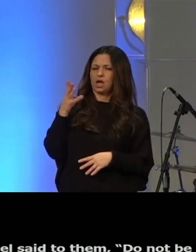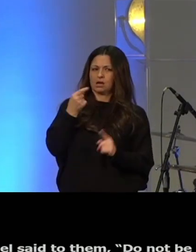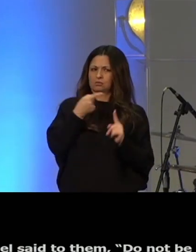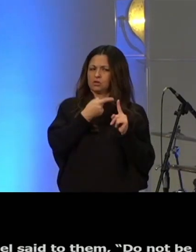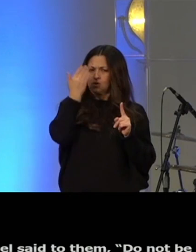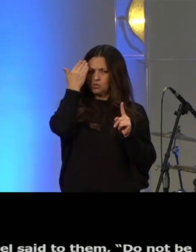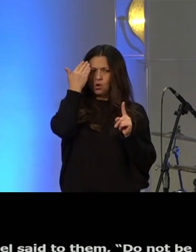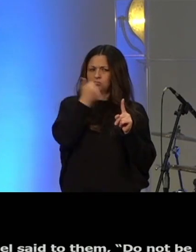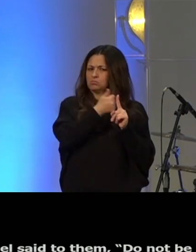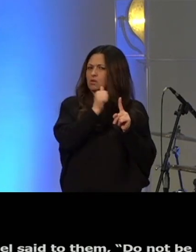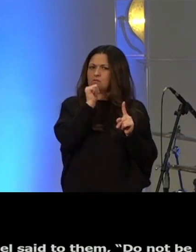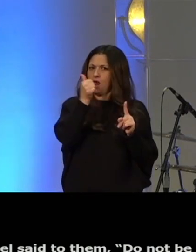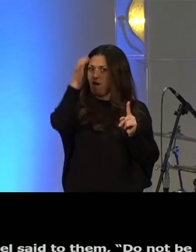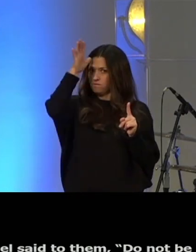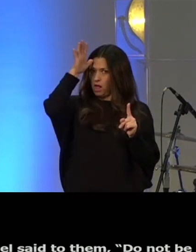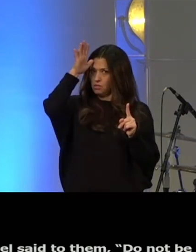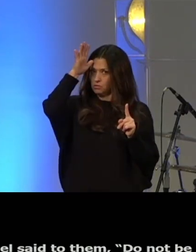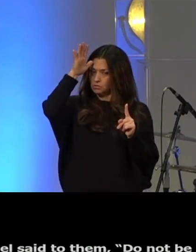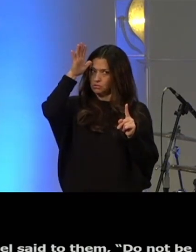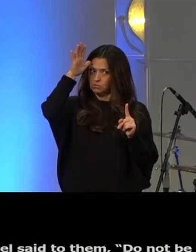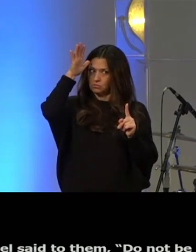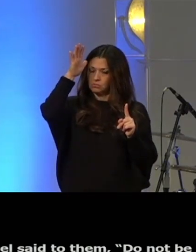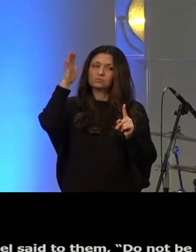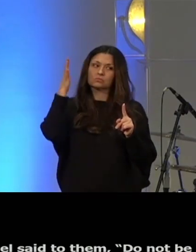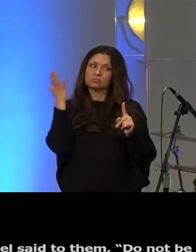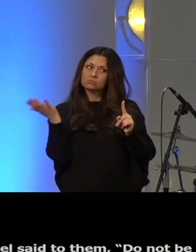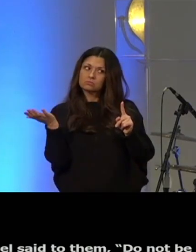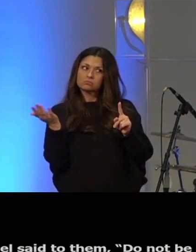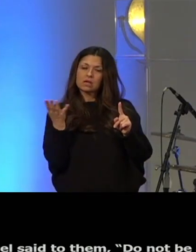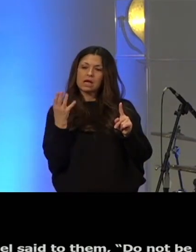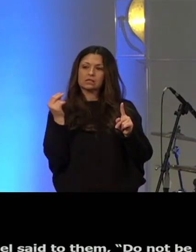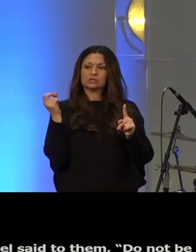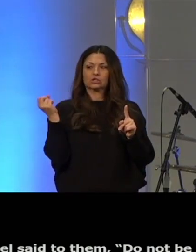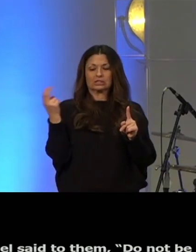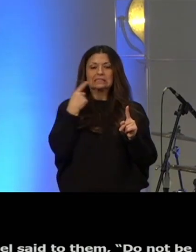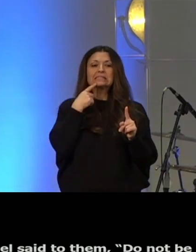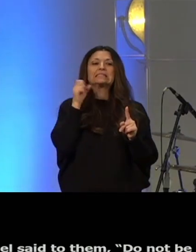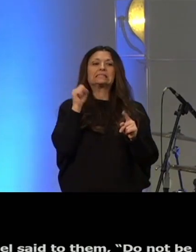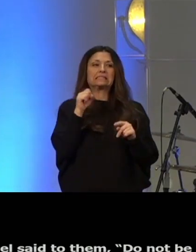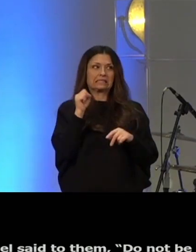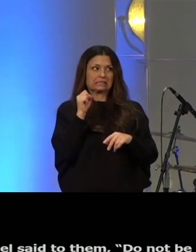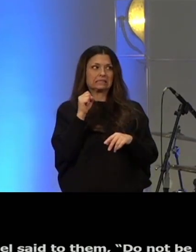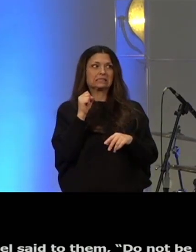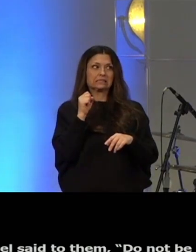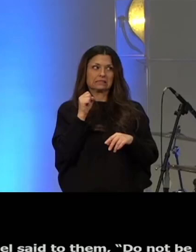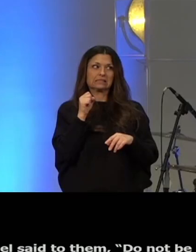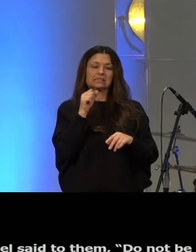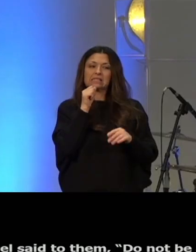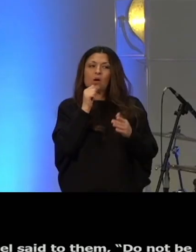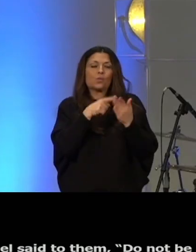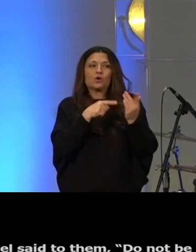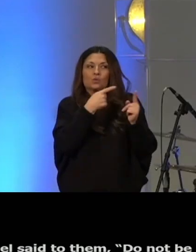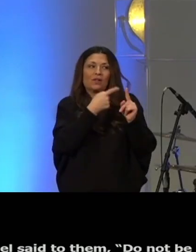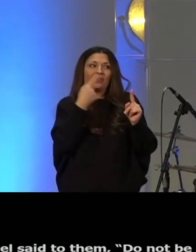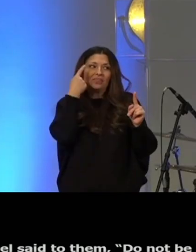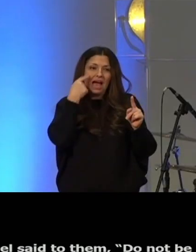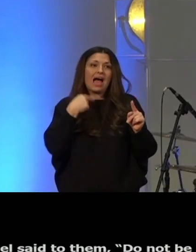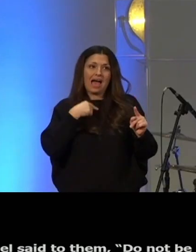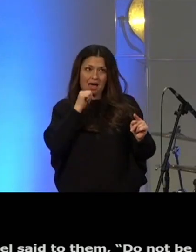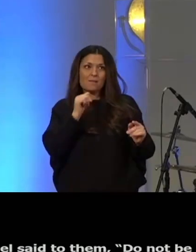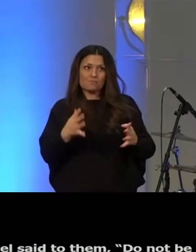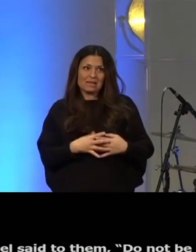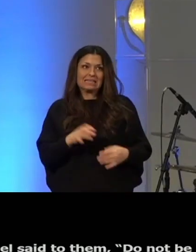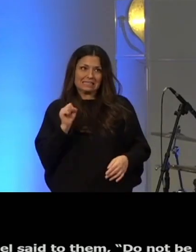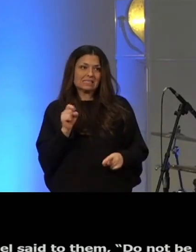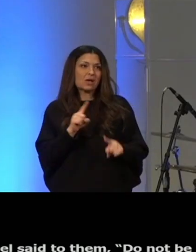knows he's not the father? And she says, "Yes, it's like you think, I'm pregnant, but it's not what you think.